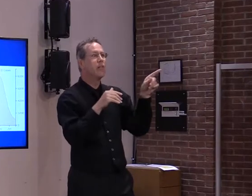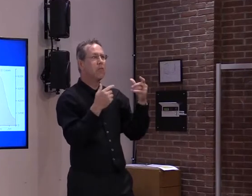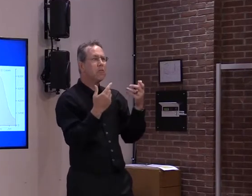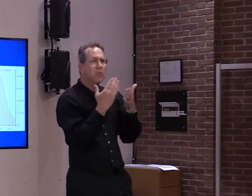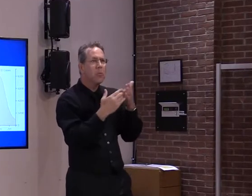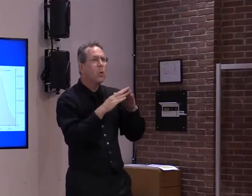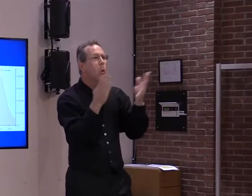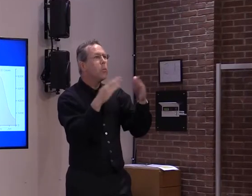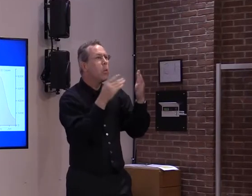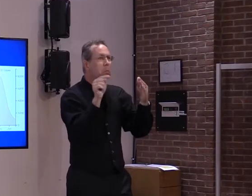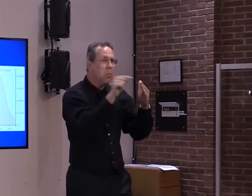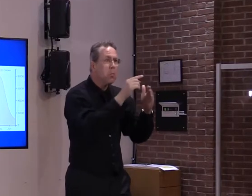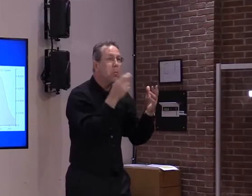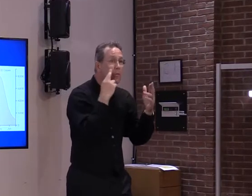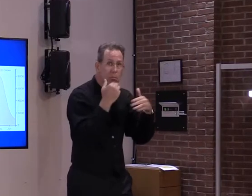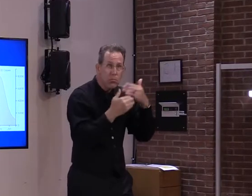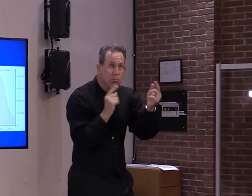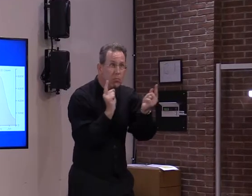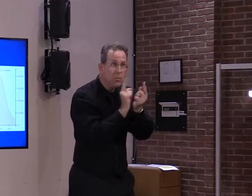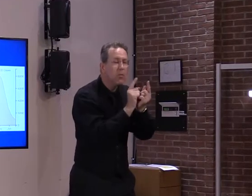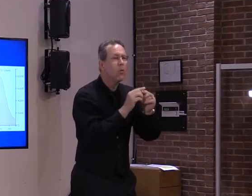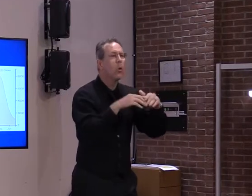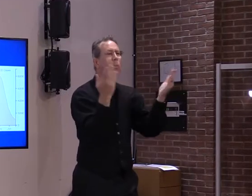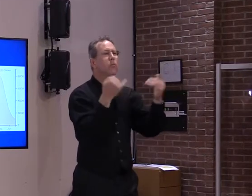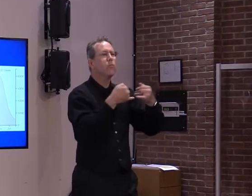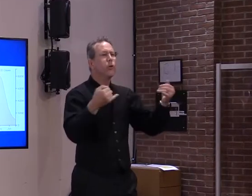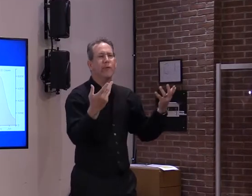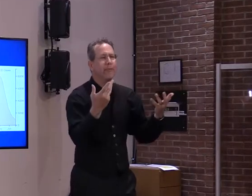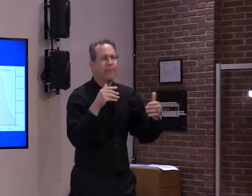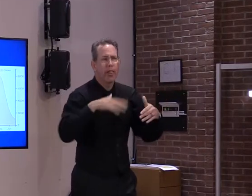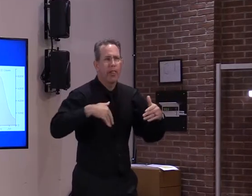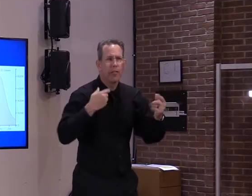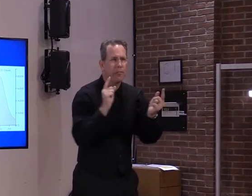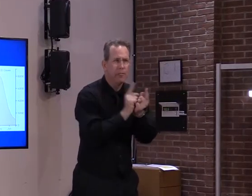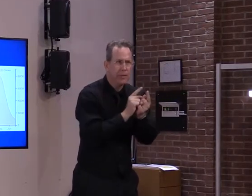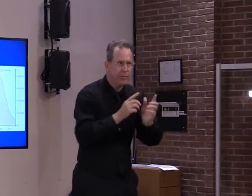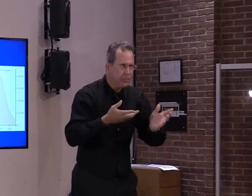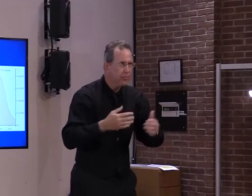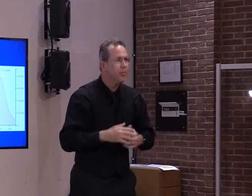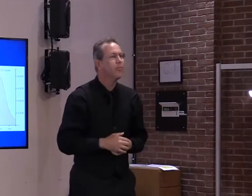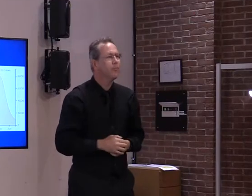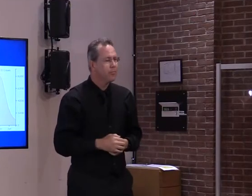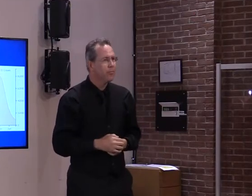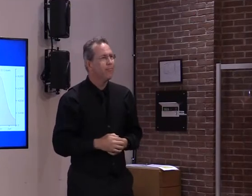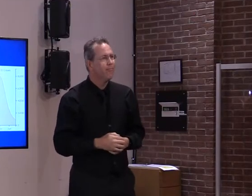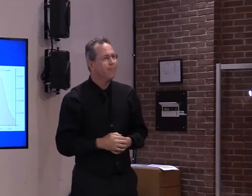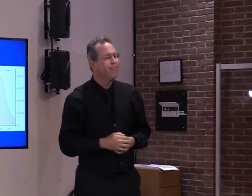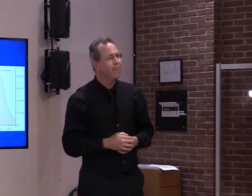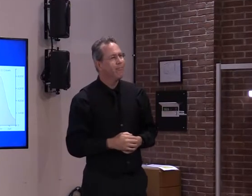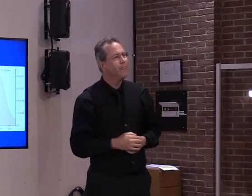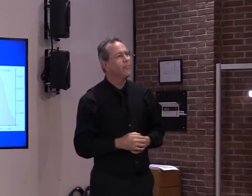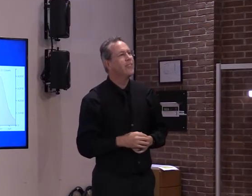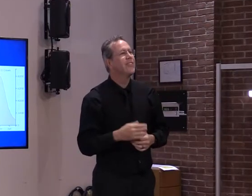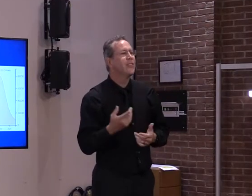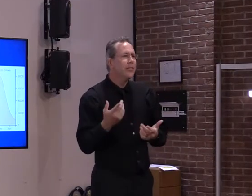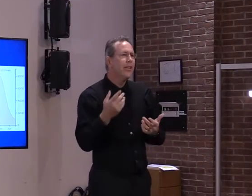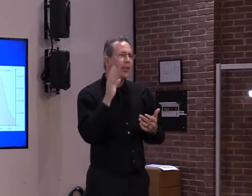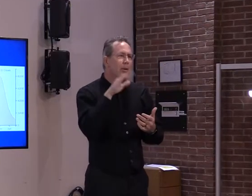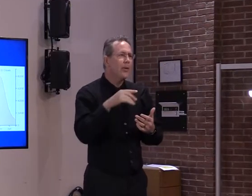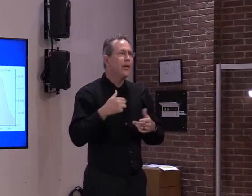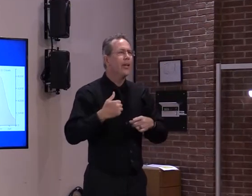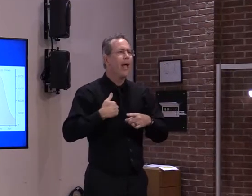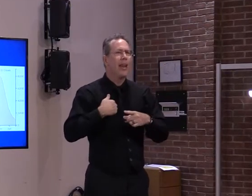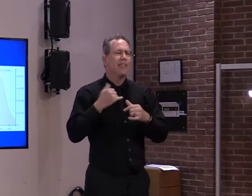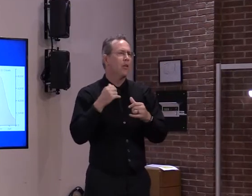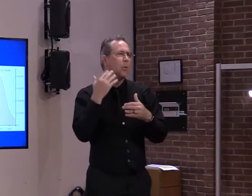trends. And to our north, the situation in Canada is continuing to steadily improve. Vaccination rates across